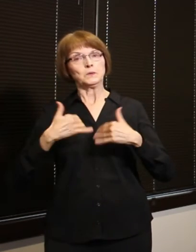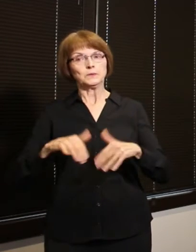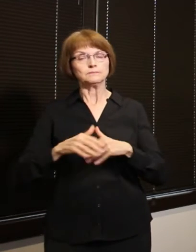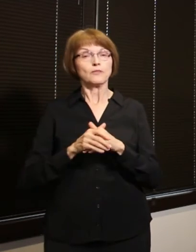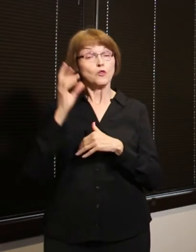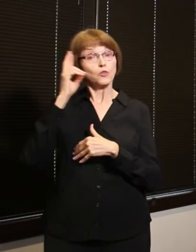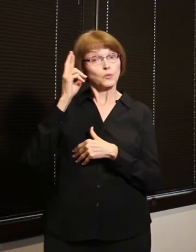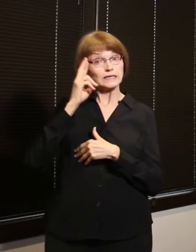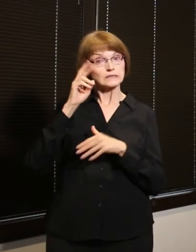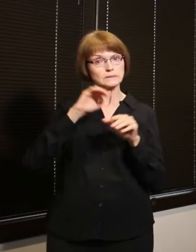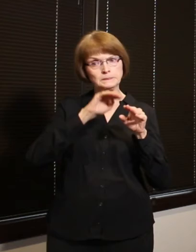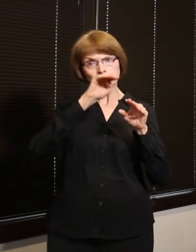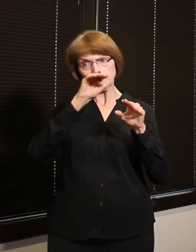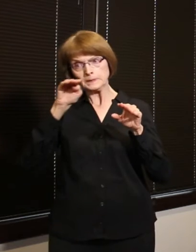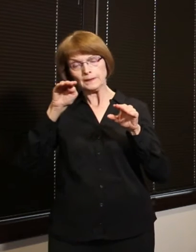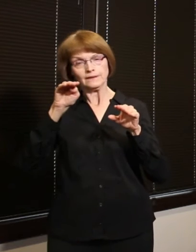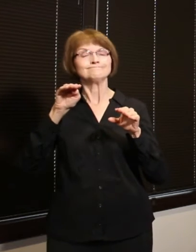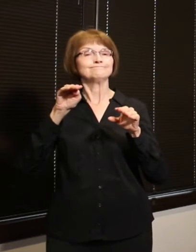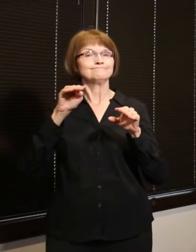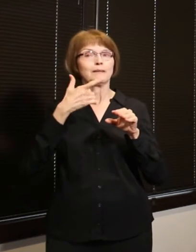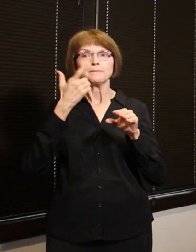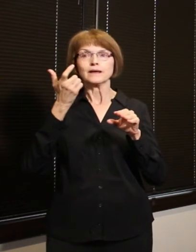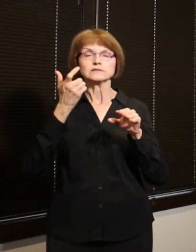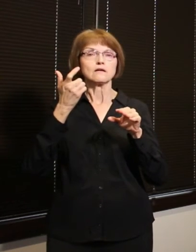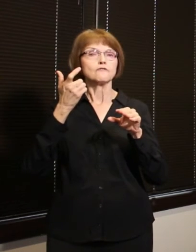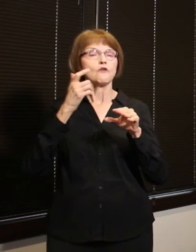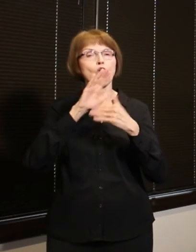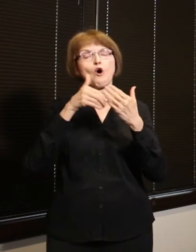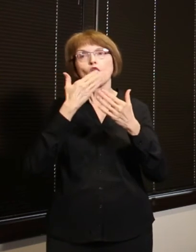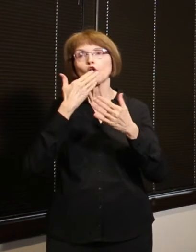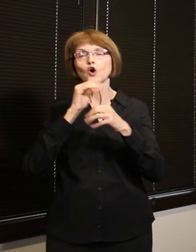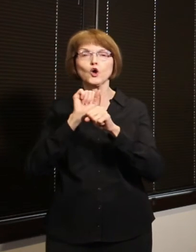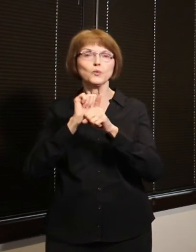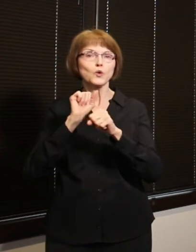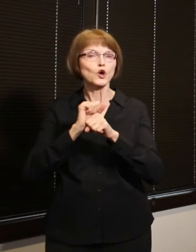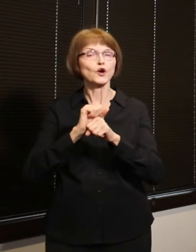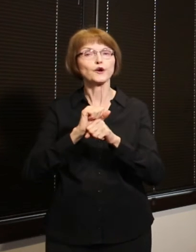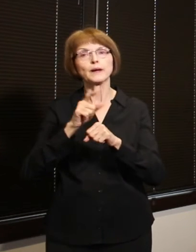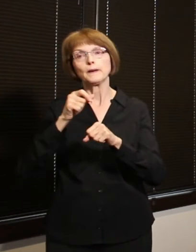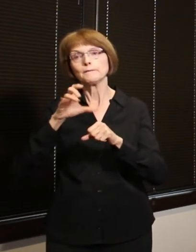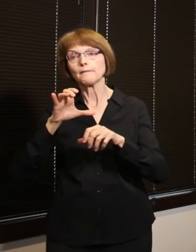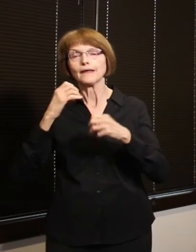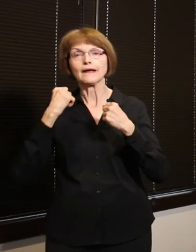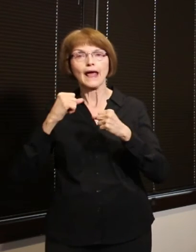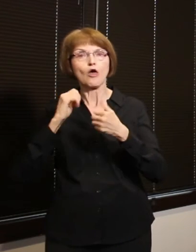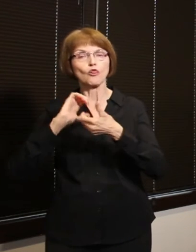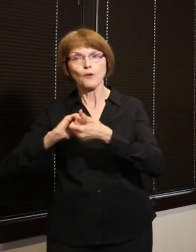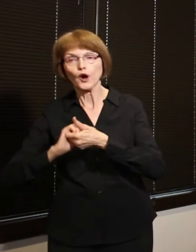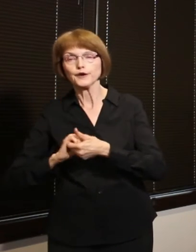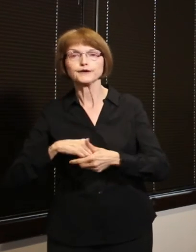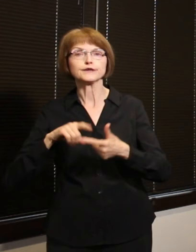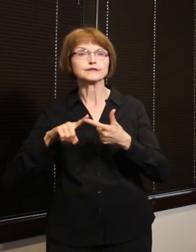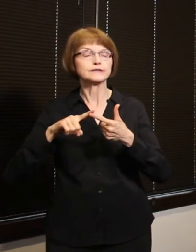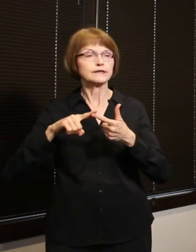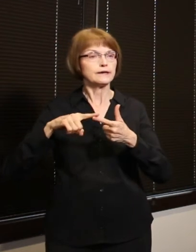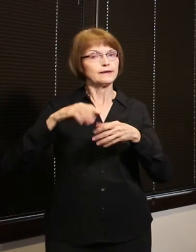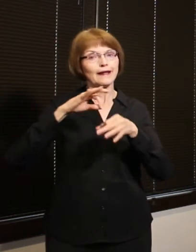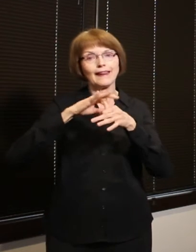reason for that is because of all the tremendous work that's going on in the community with our public health partners, with the elected